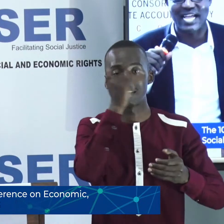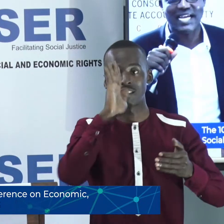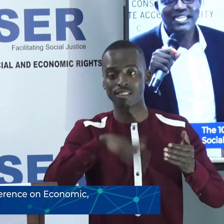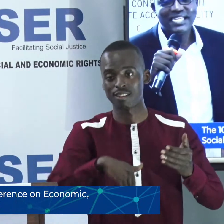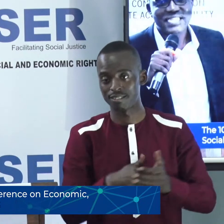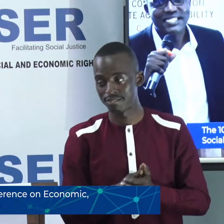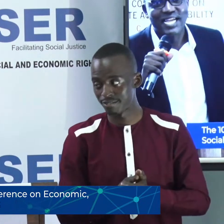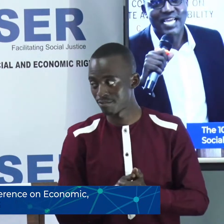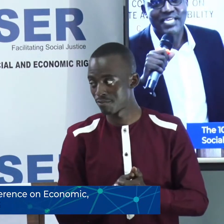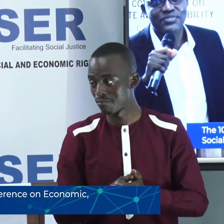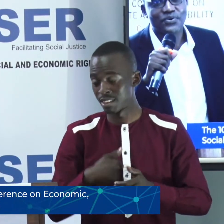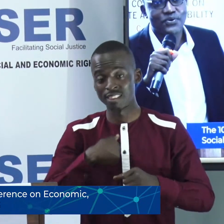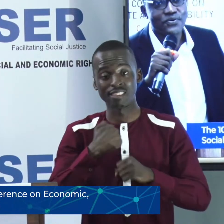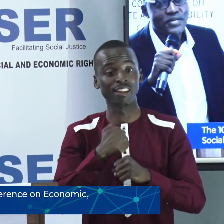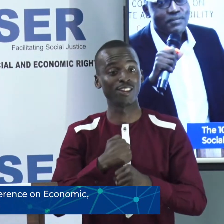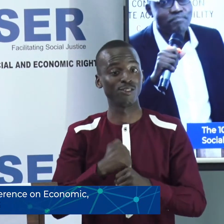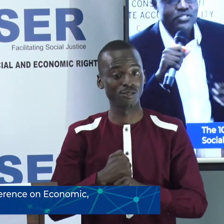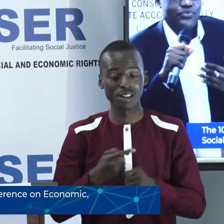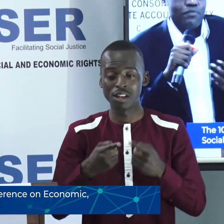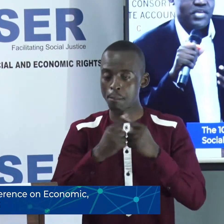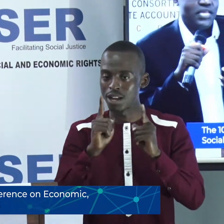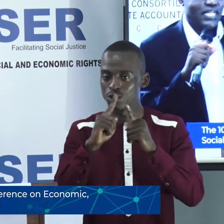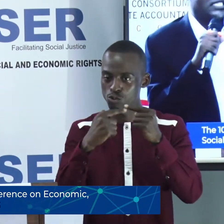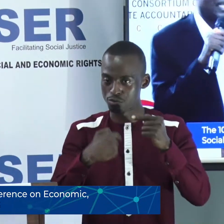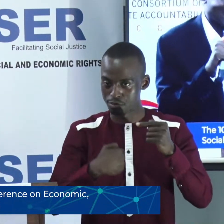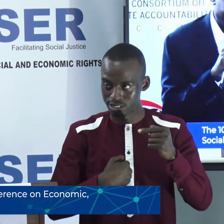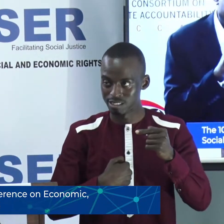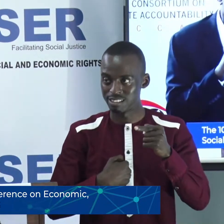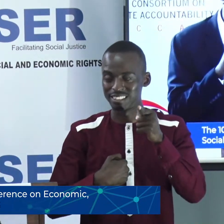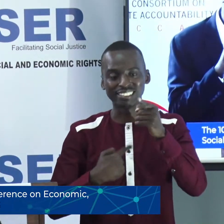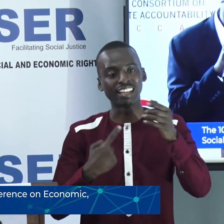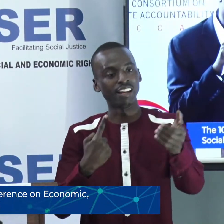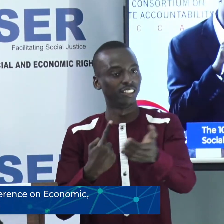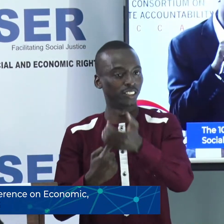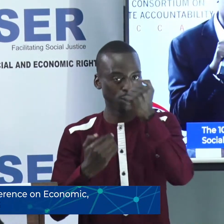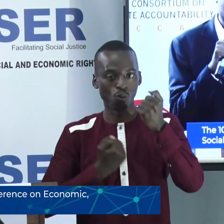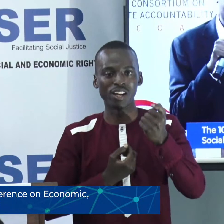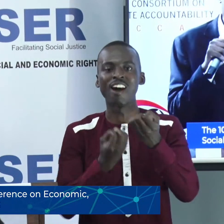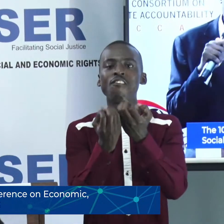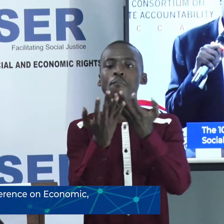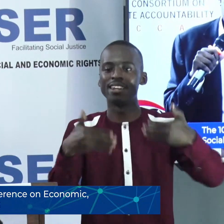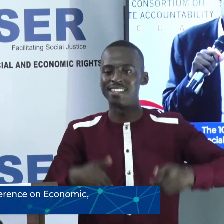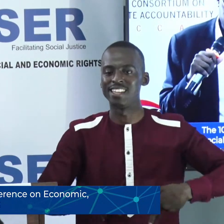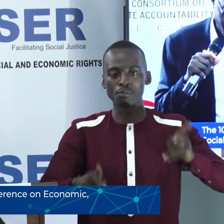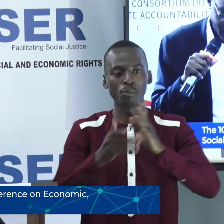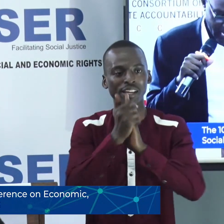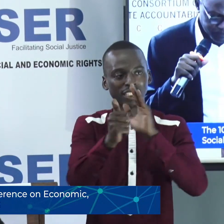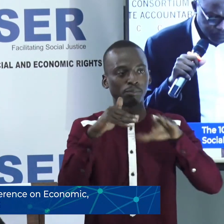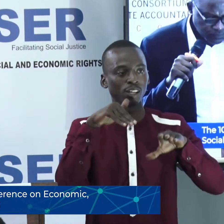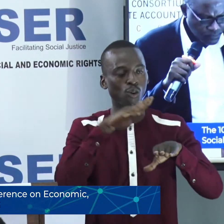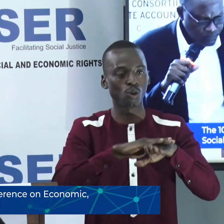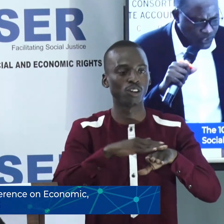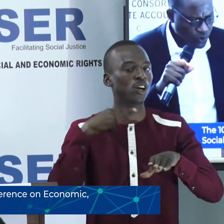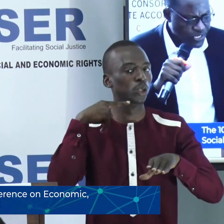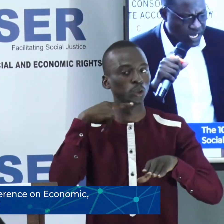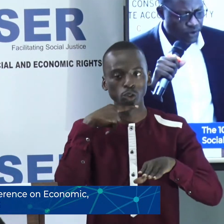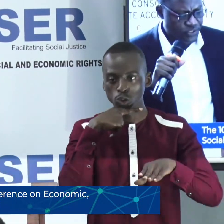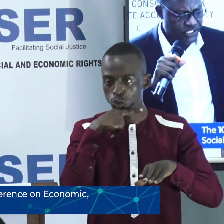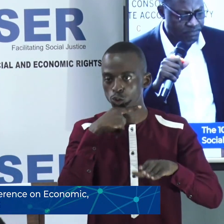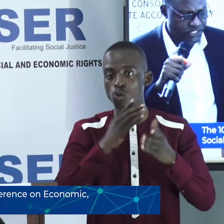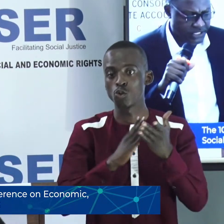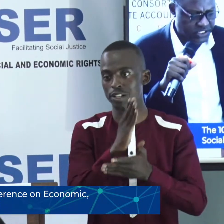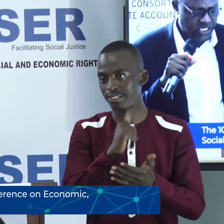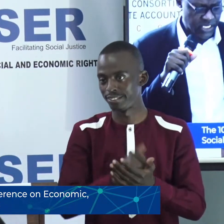than I do. But to me, that's an achievement that we now have so many experts on